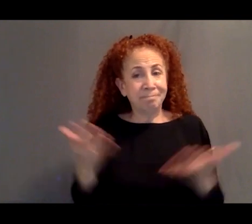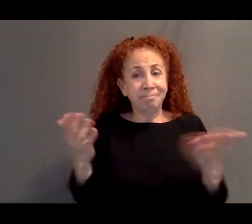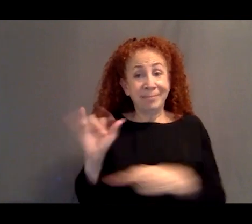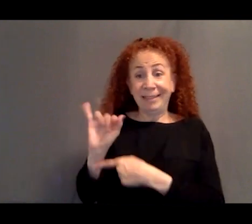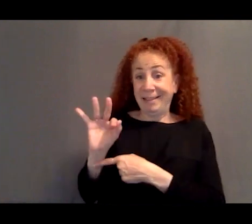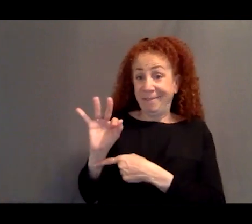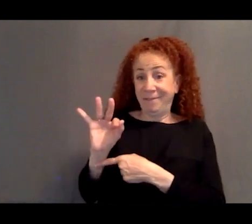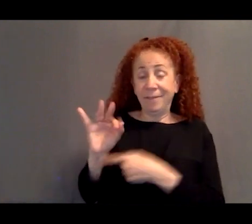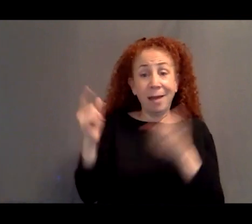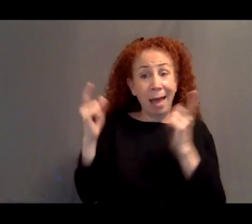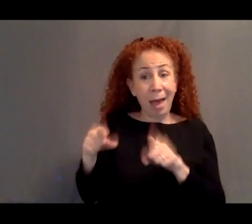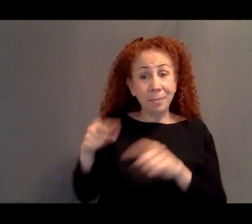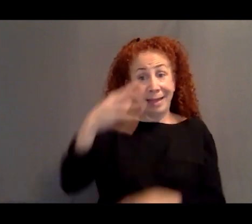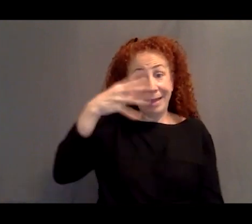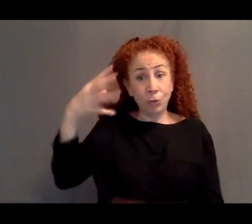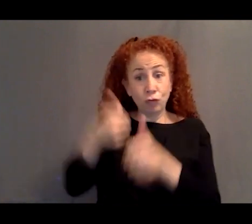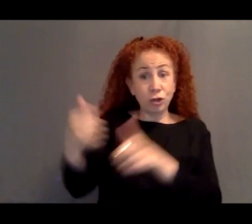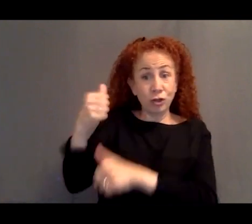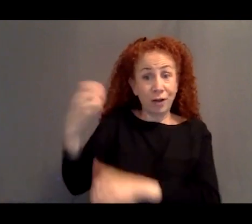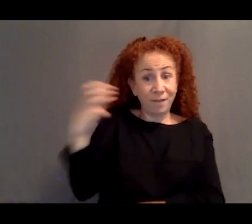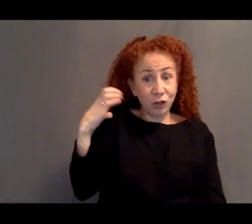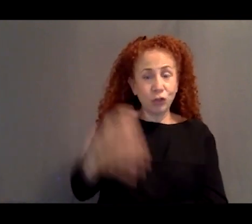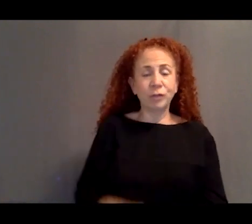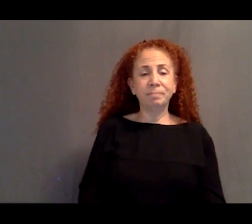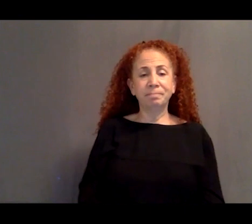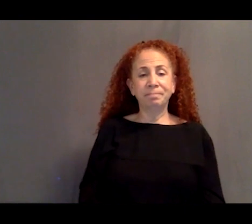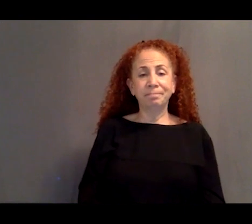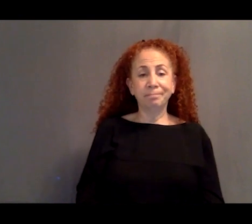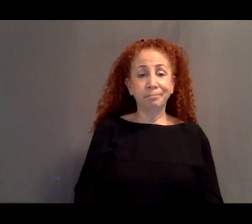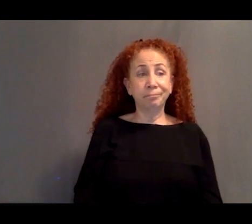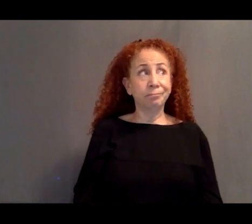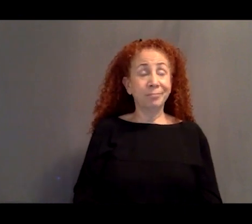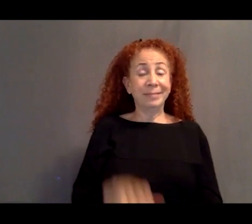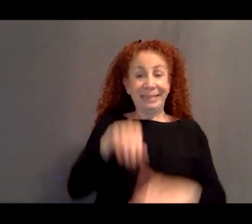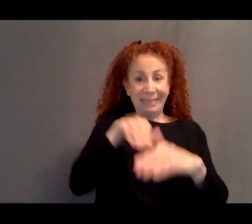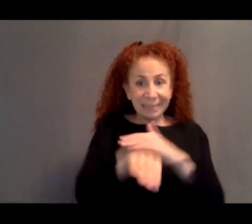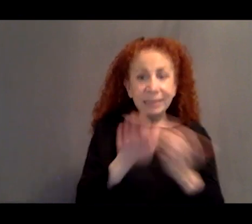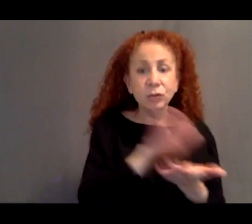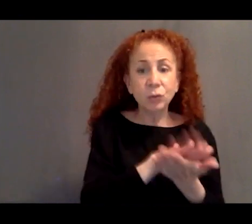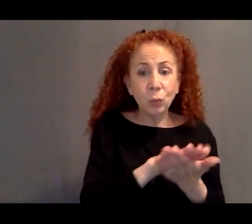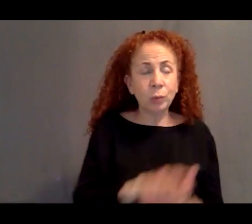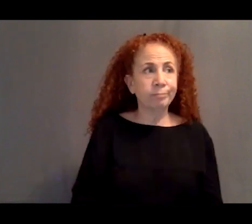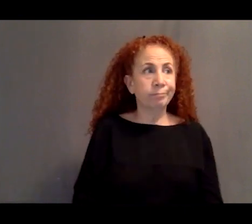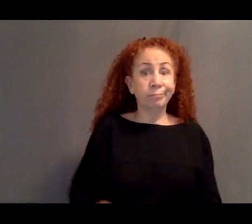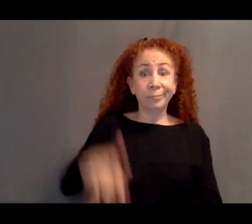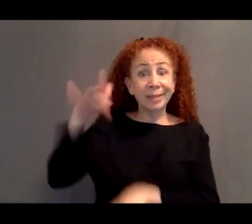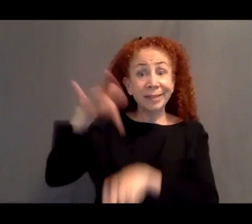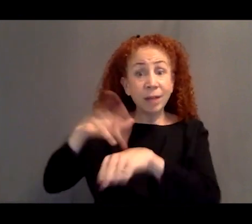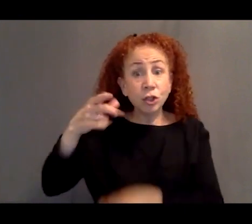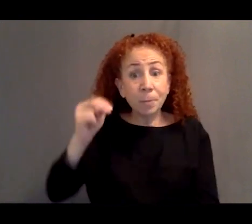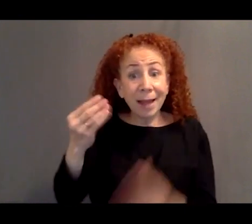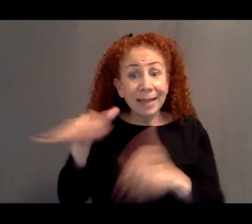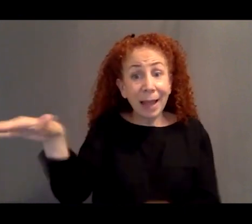if an immigration official comes into a school, onto a campus like